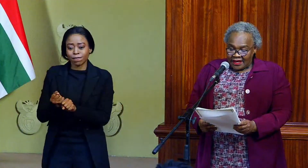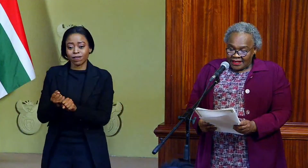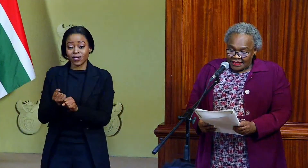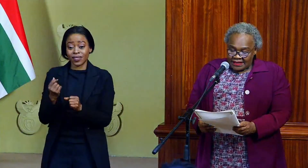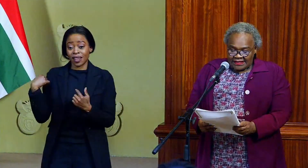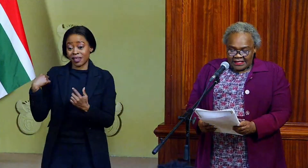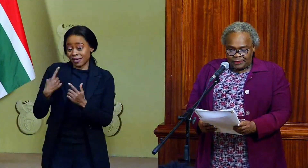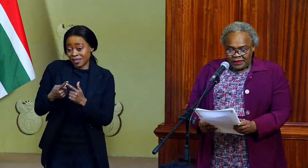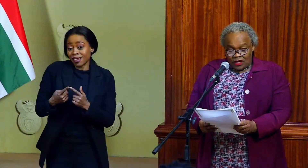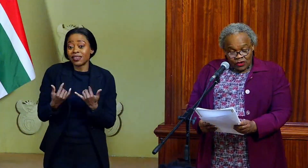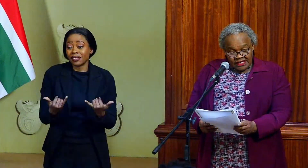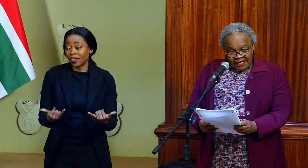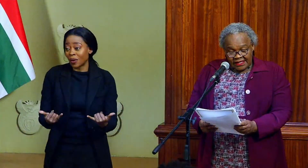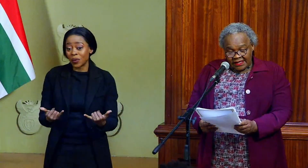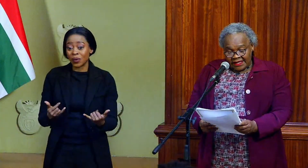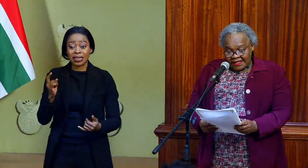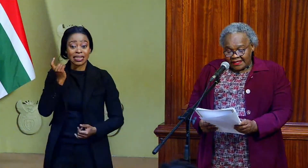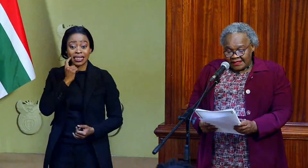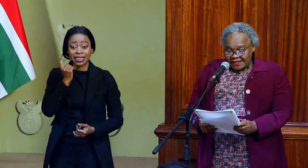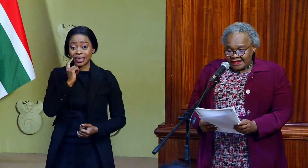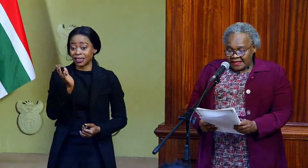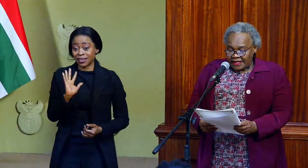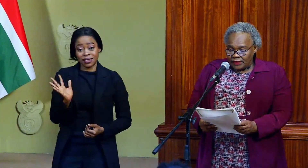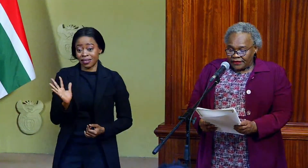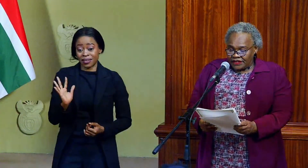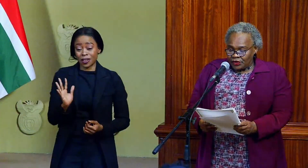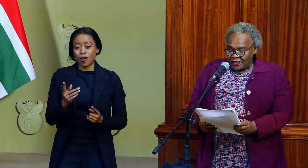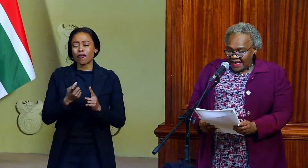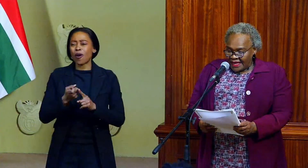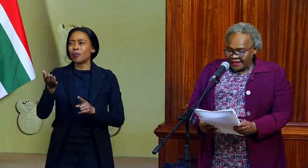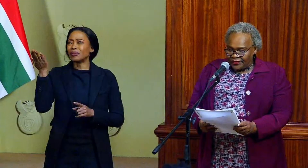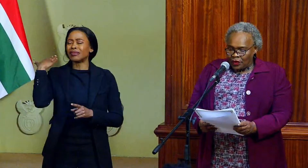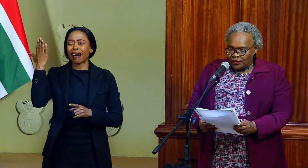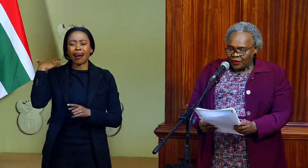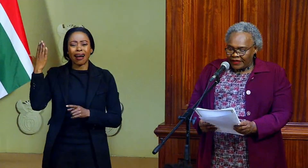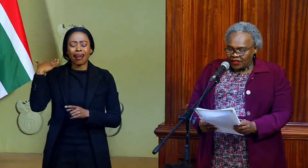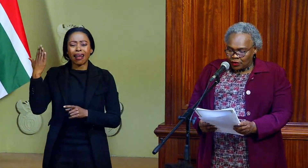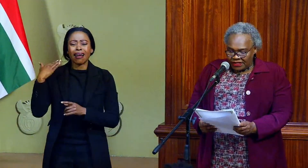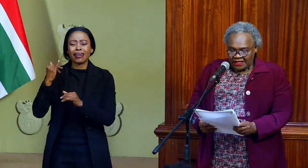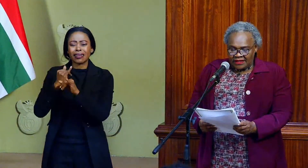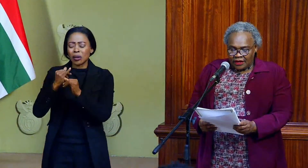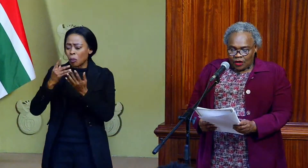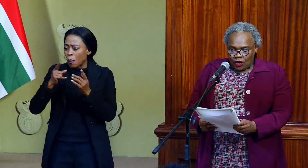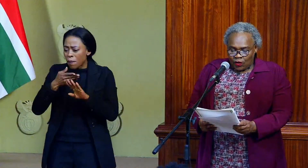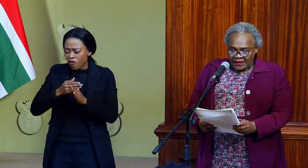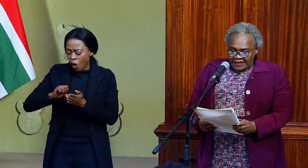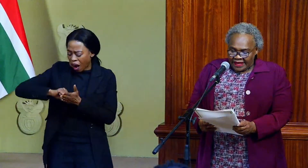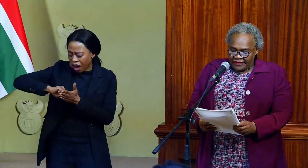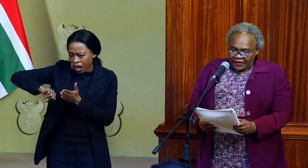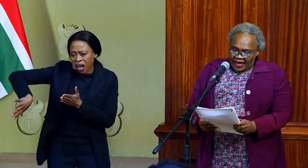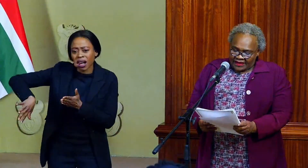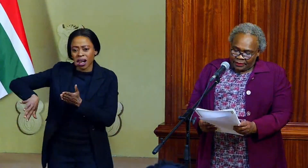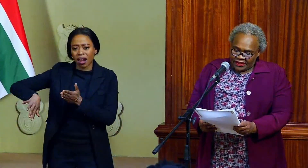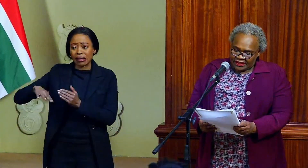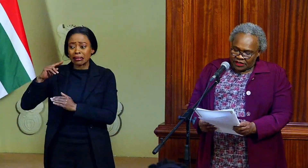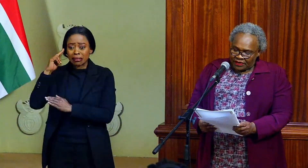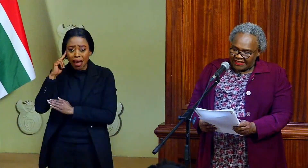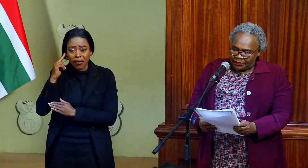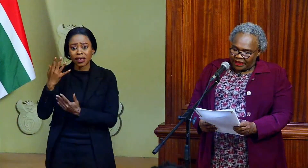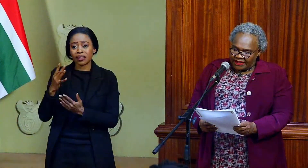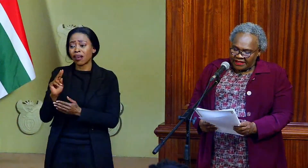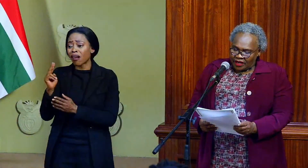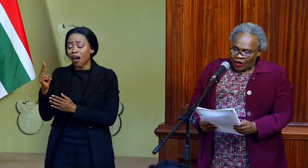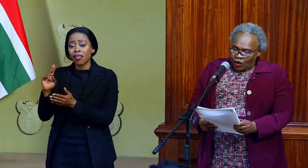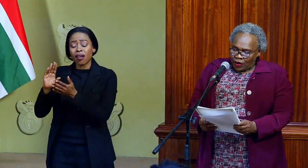moment. Indeed, it has been a long journey since the days of institutionalized forms of exclusion, when the deaf and other persons